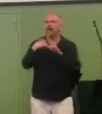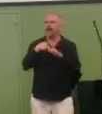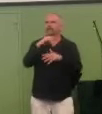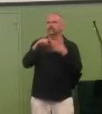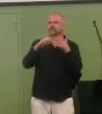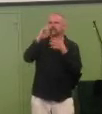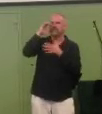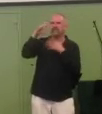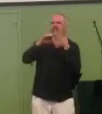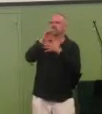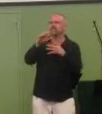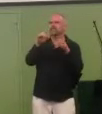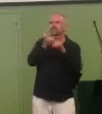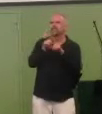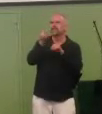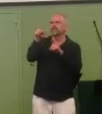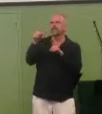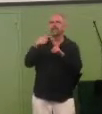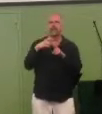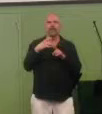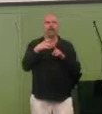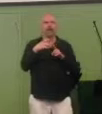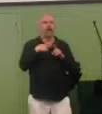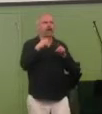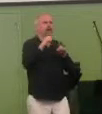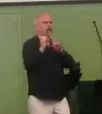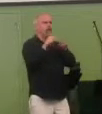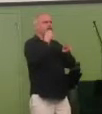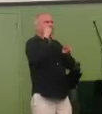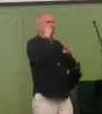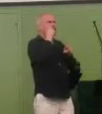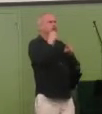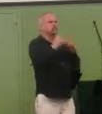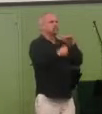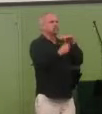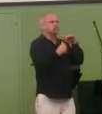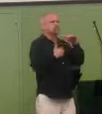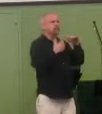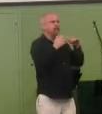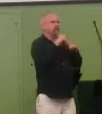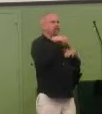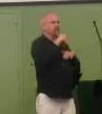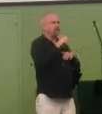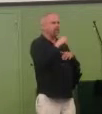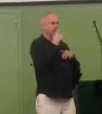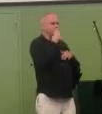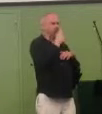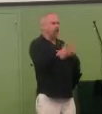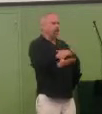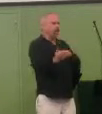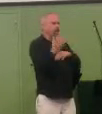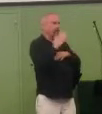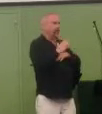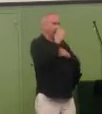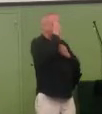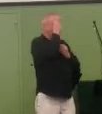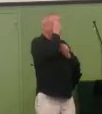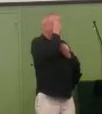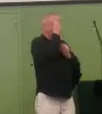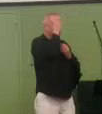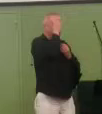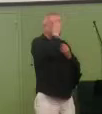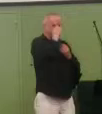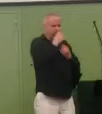up in my apartment the rest of the day, haunted by it. My fantasy creeps through me with little fingers that won't let